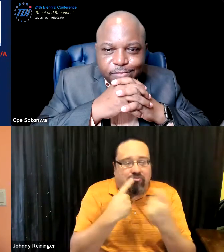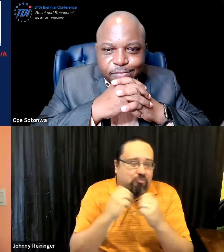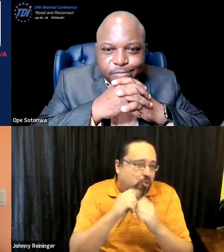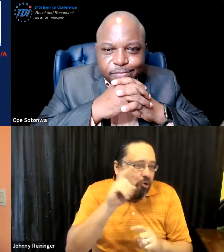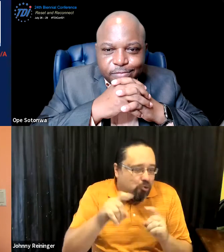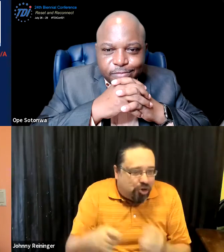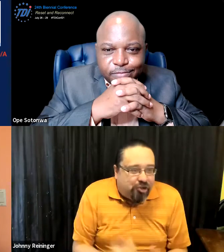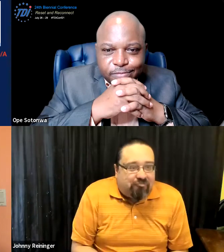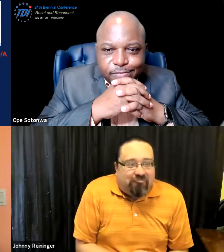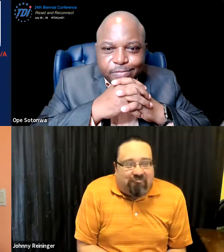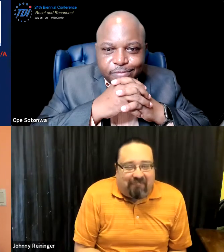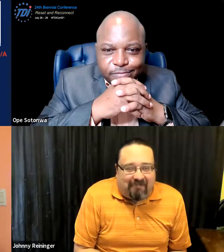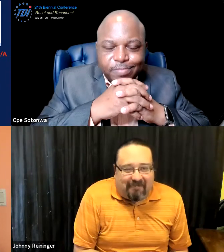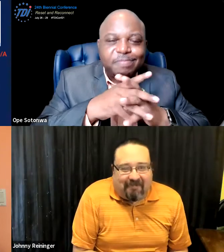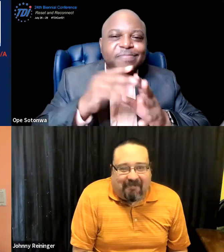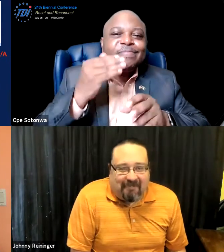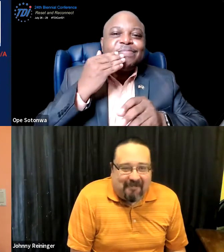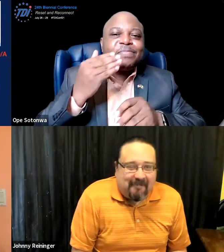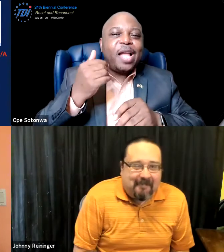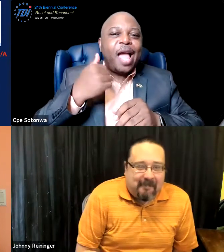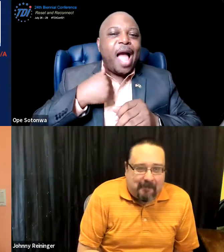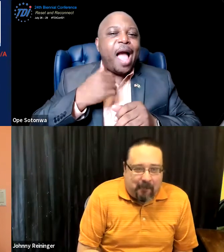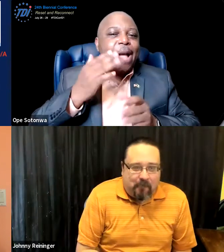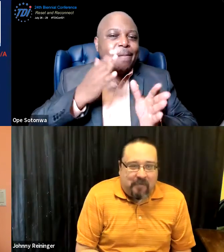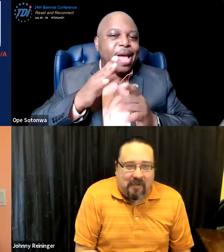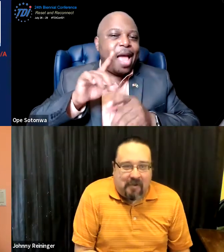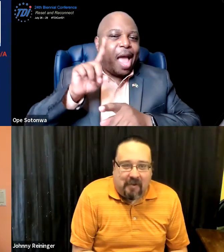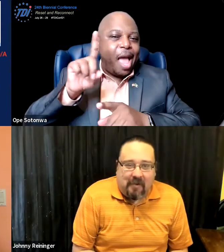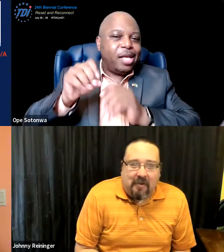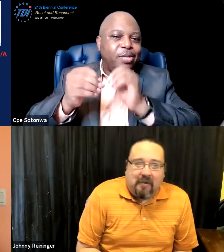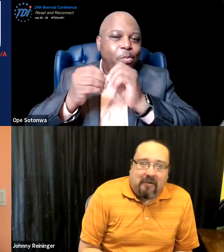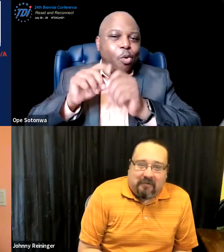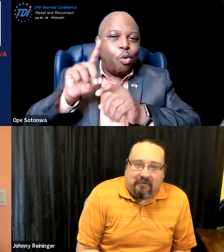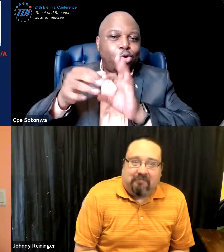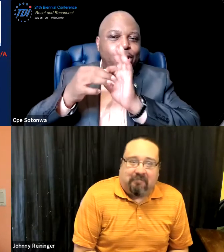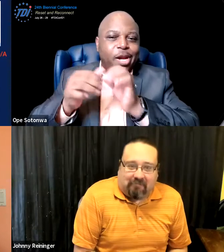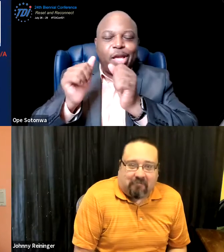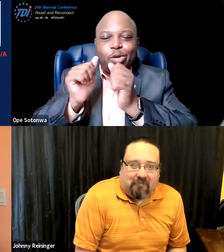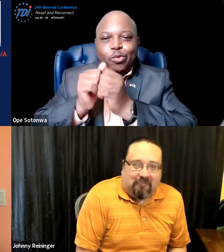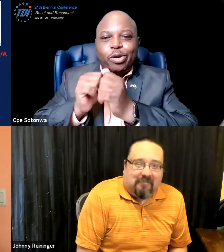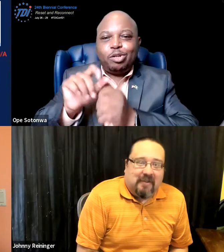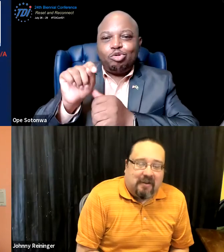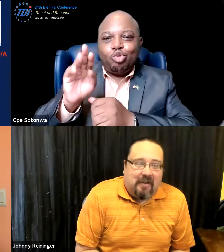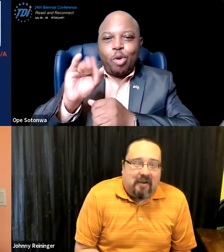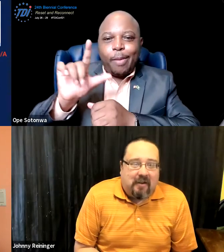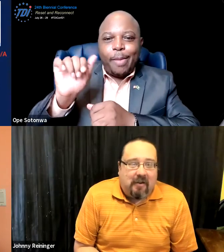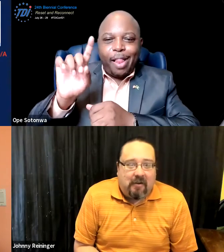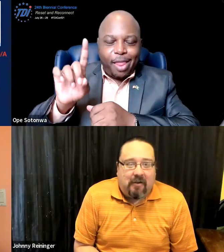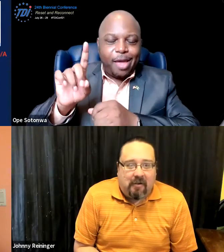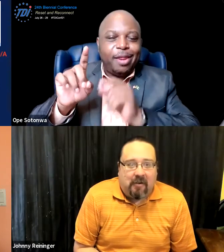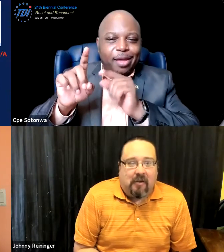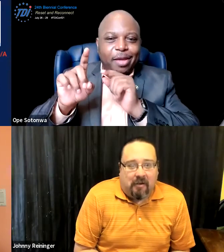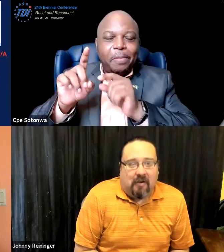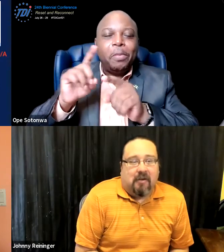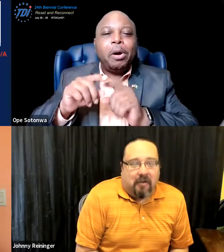worked on it and I'm willing to share. And of course, we'll answer questions when people start asking more questions. Ope saying, yes, I would like